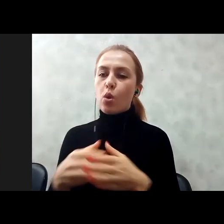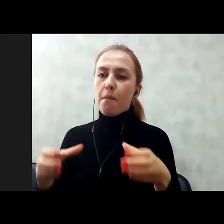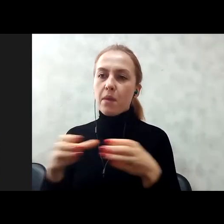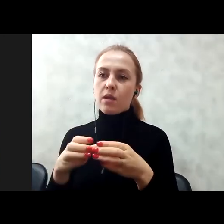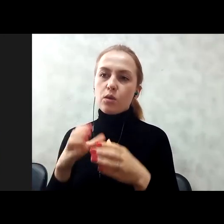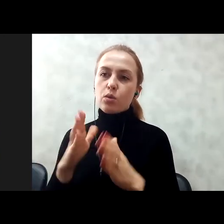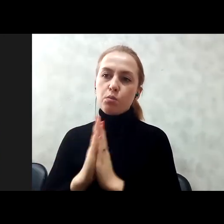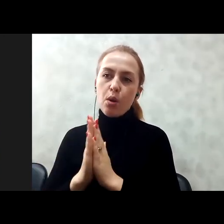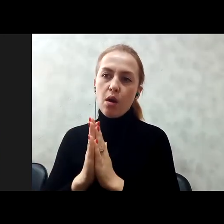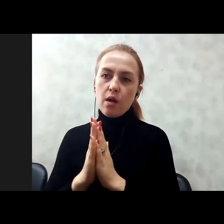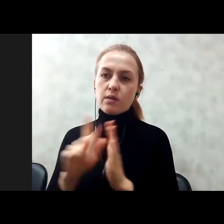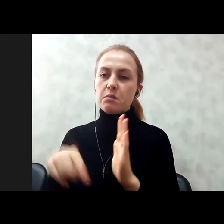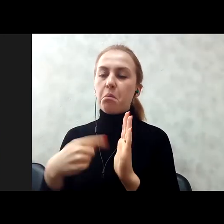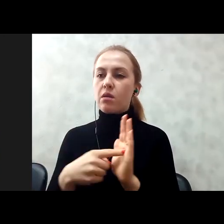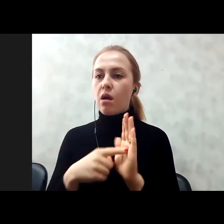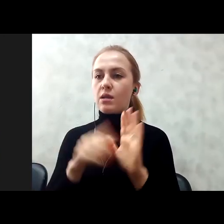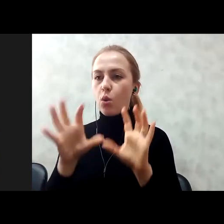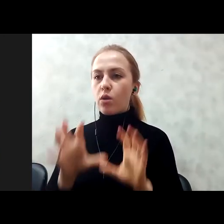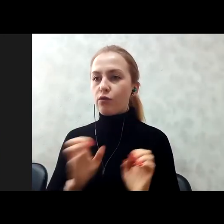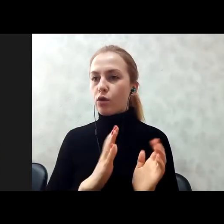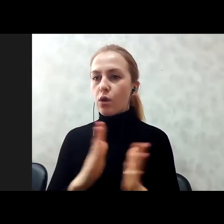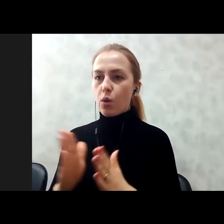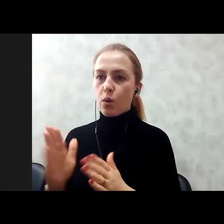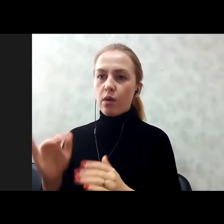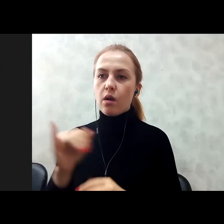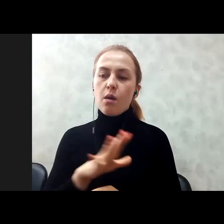we received complaint from one of the